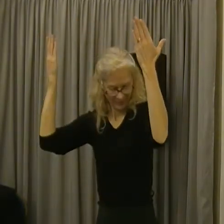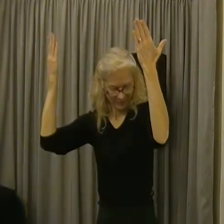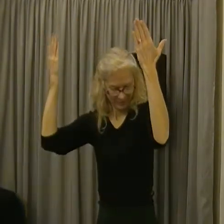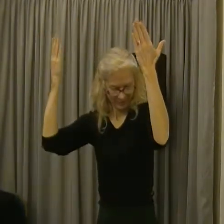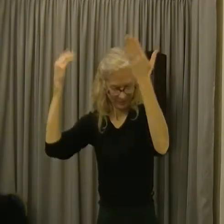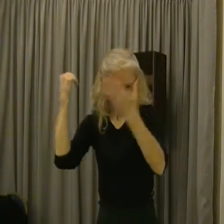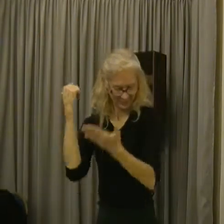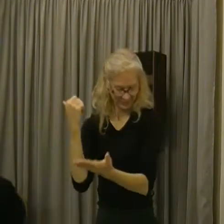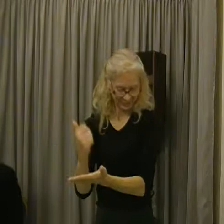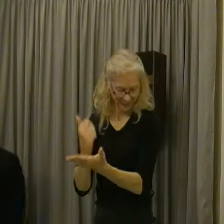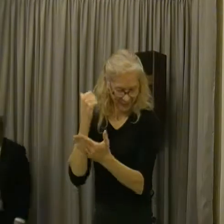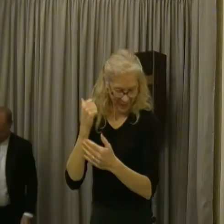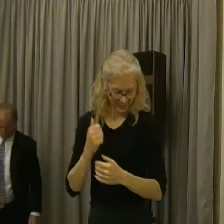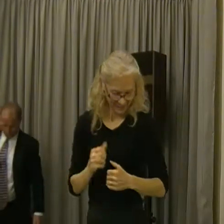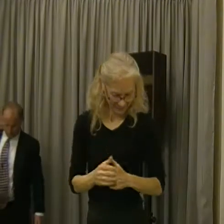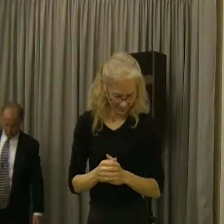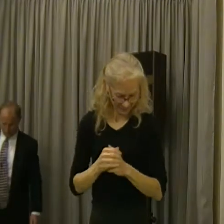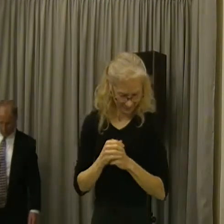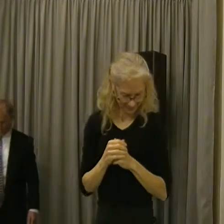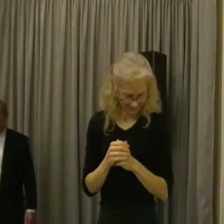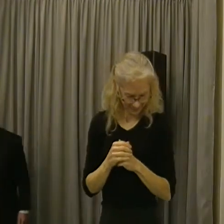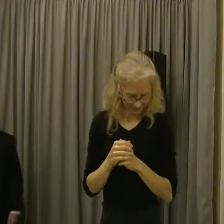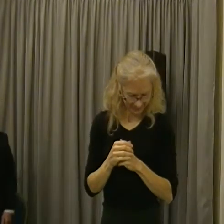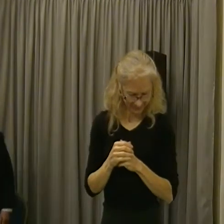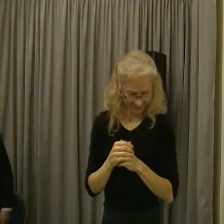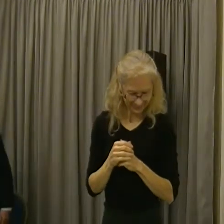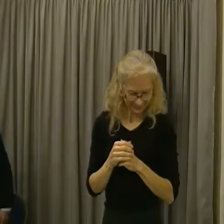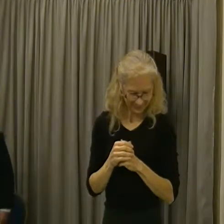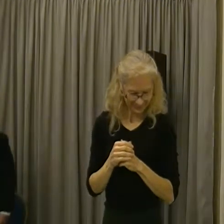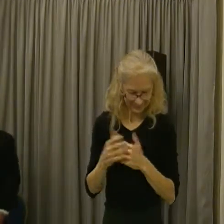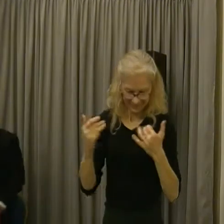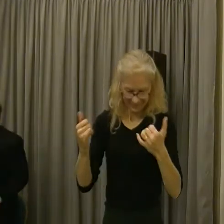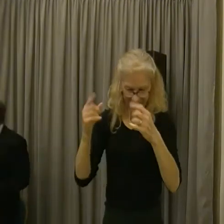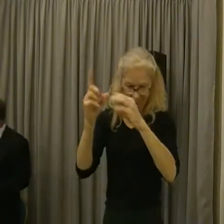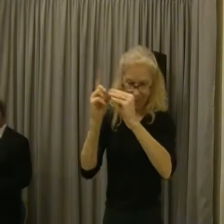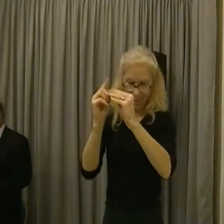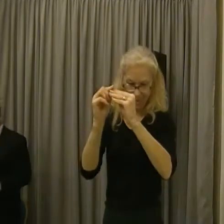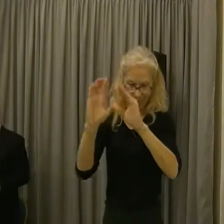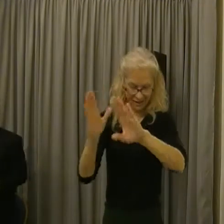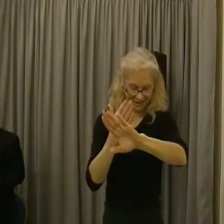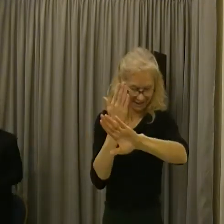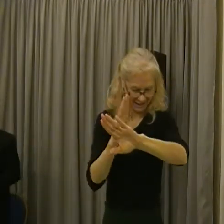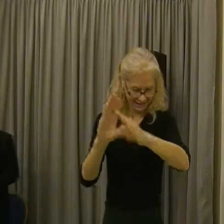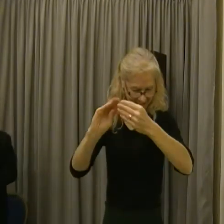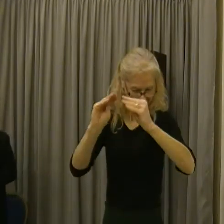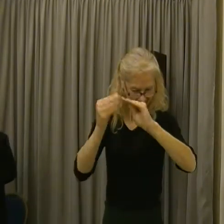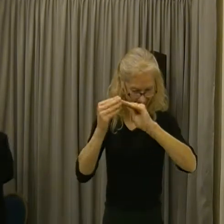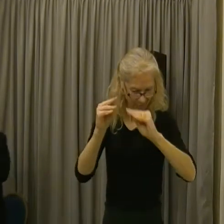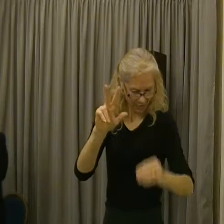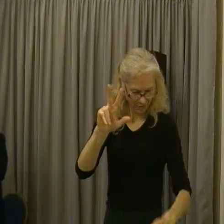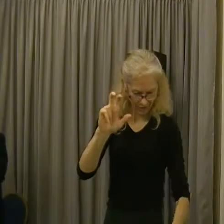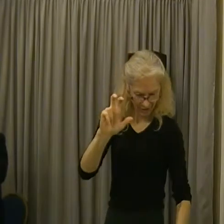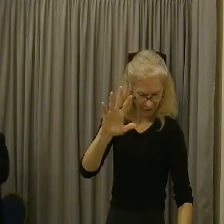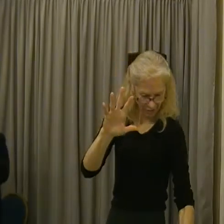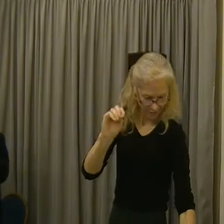sing one more before Pastor comes with the message and the scripture reading this morning. We'll turn over to hymn number 350.